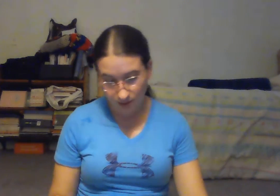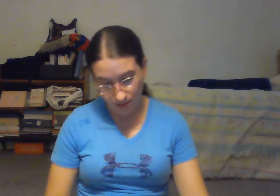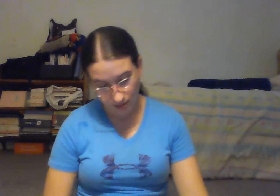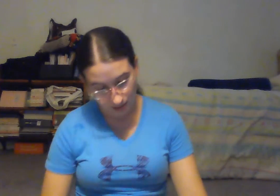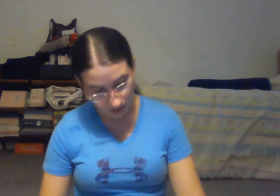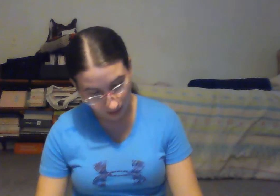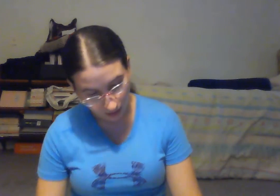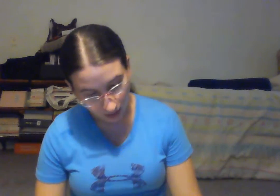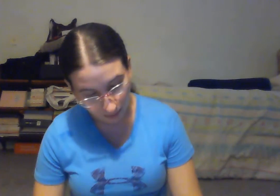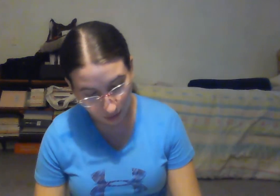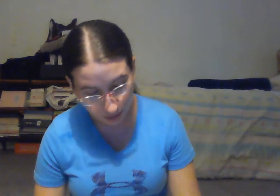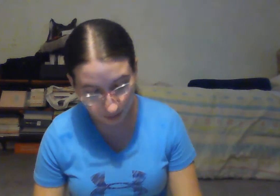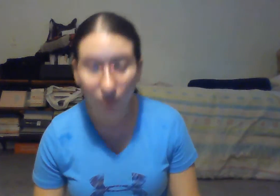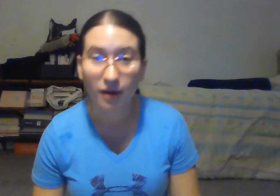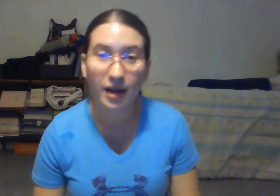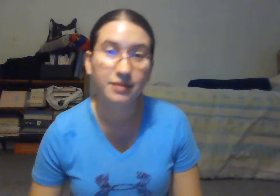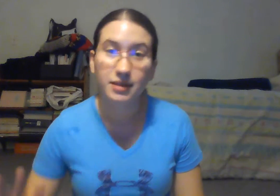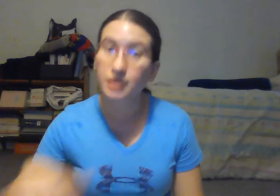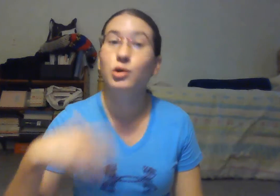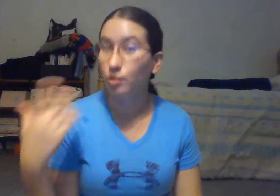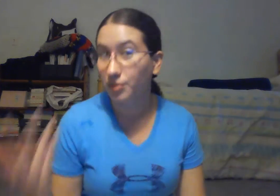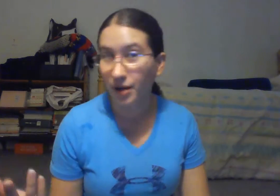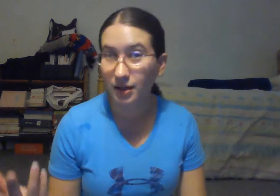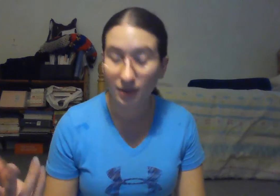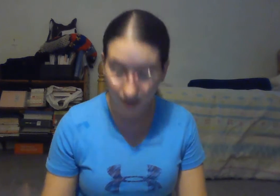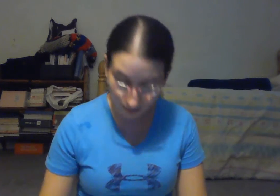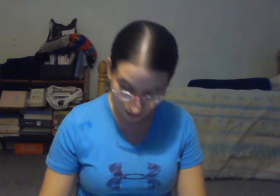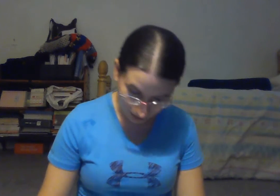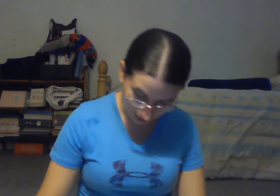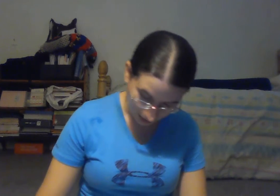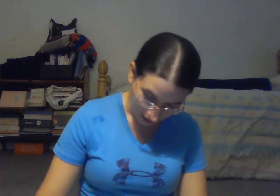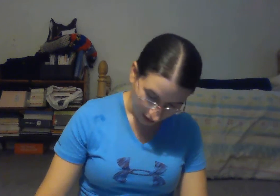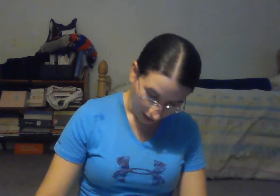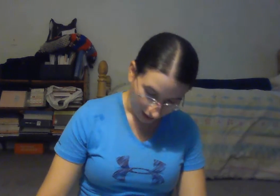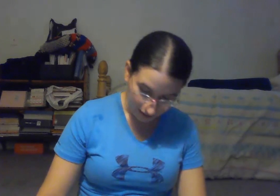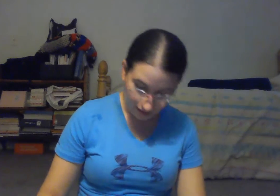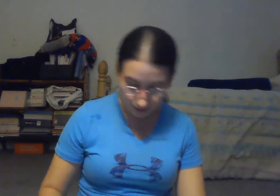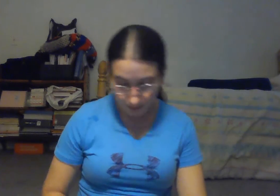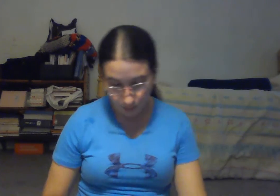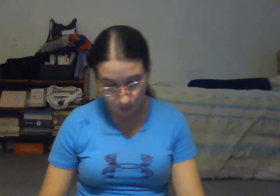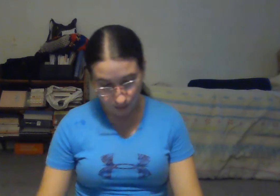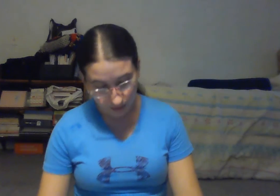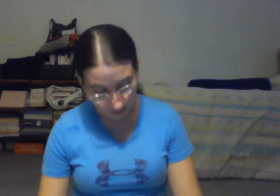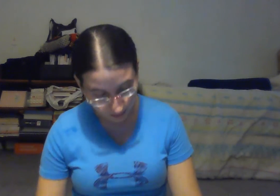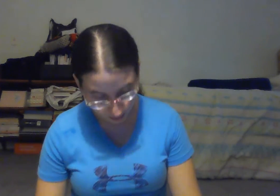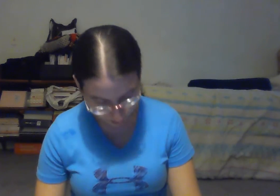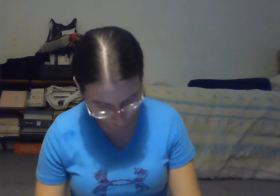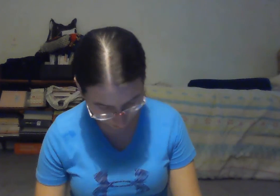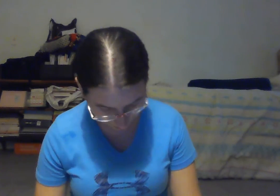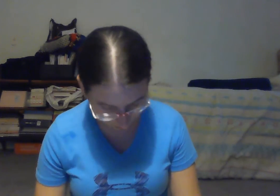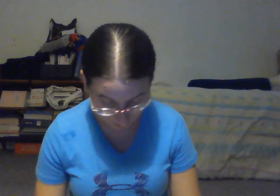numbers, personal pronouns incorporating numbers, and some plurals along with